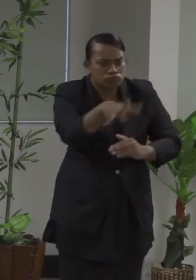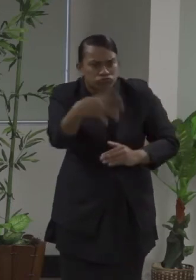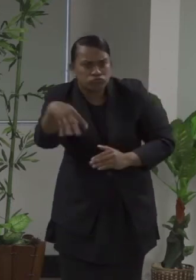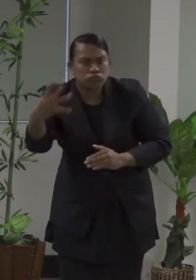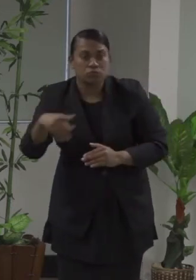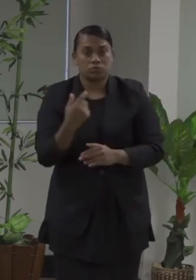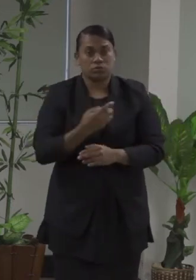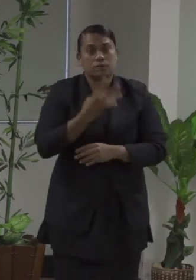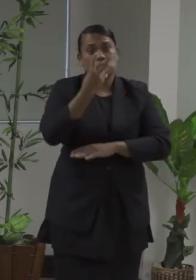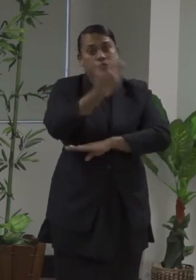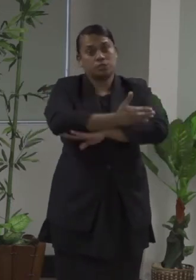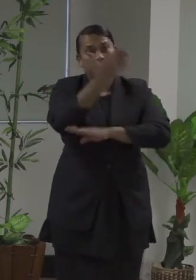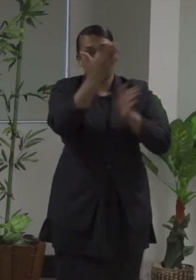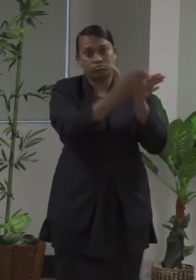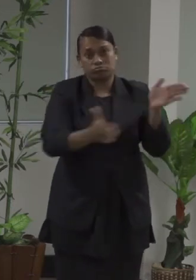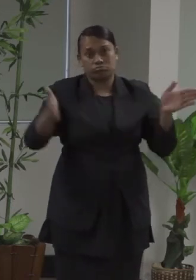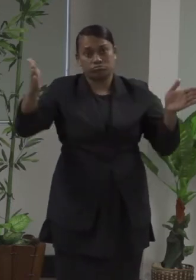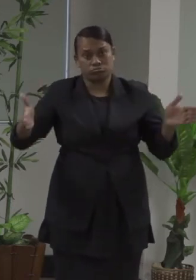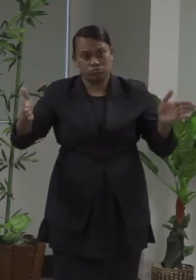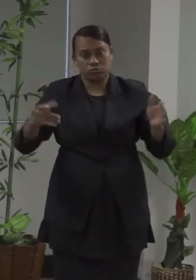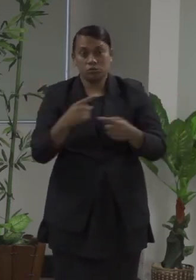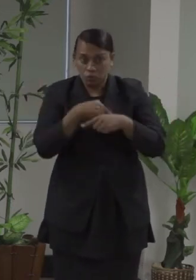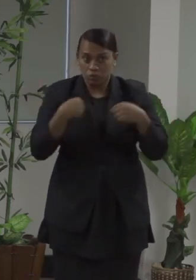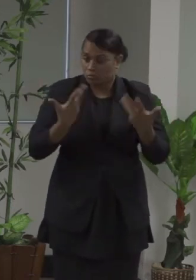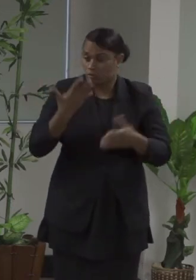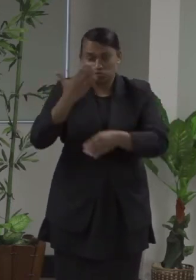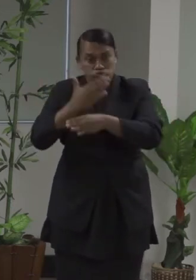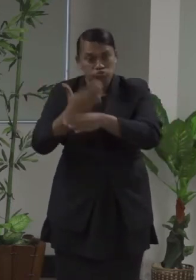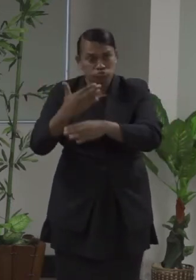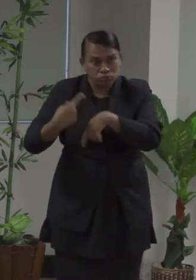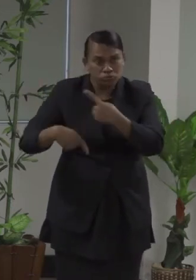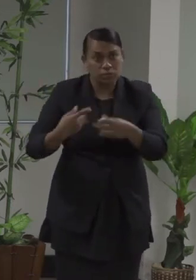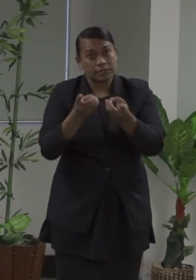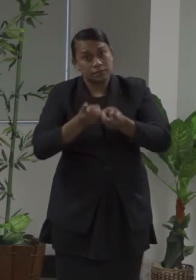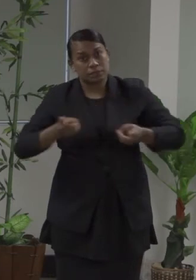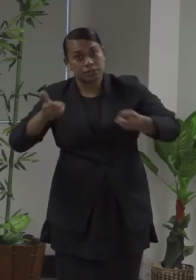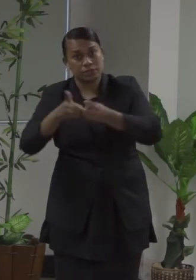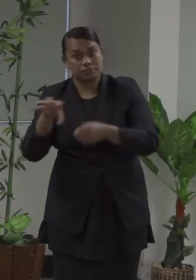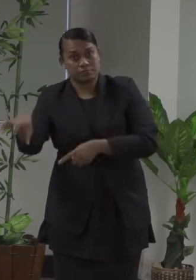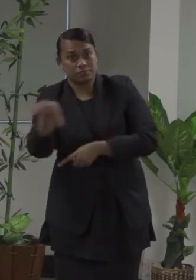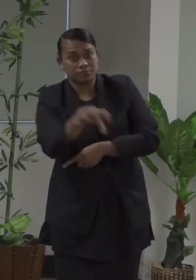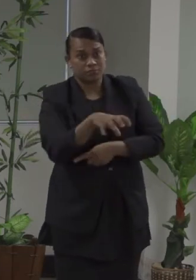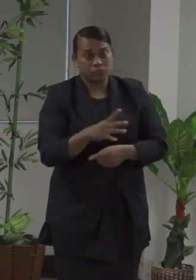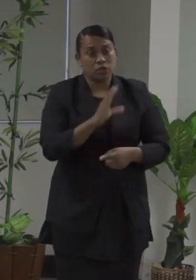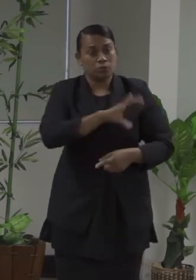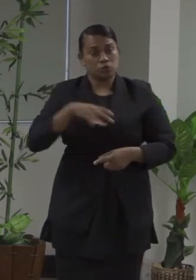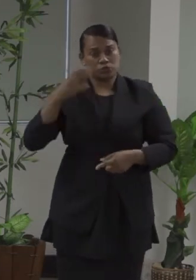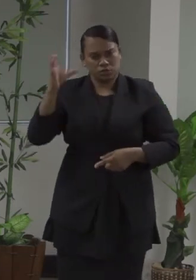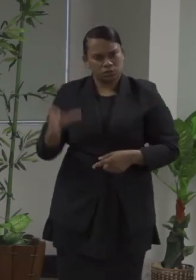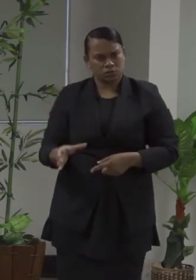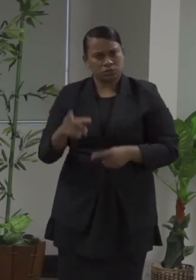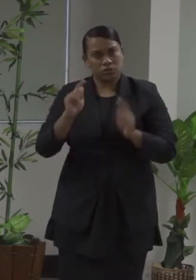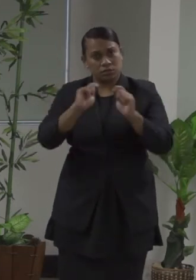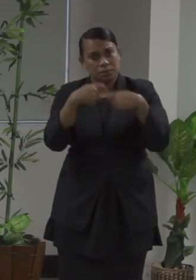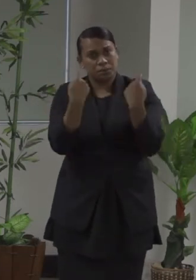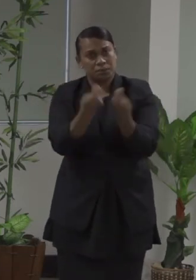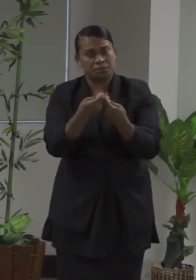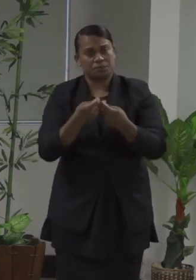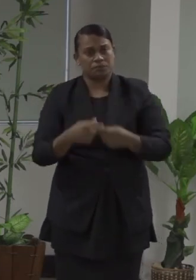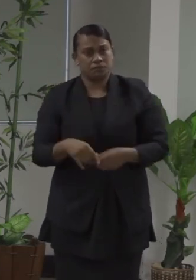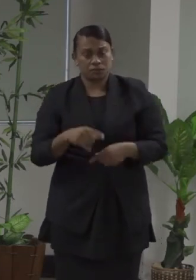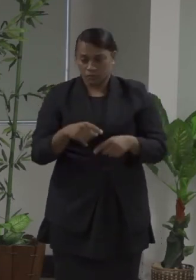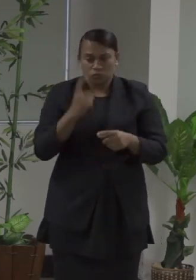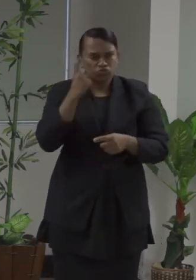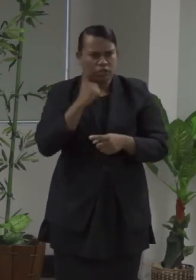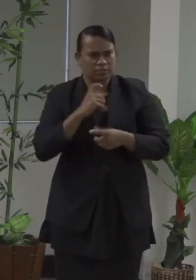complete, we are working with divisional commissioners and our health teams in the division to set up a